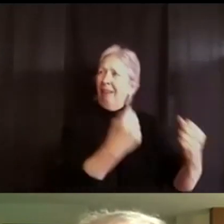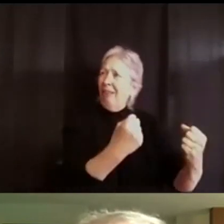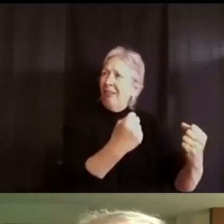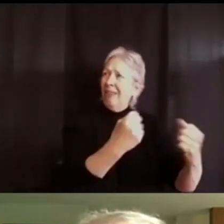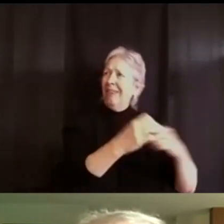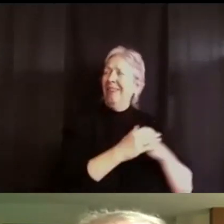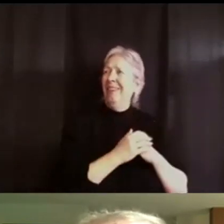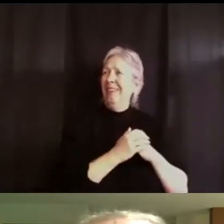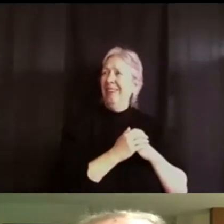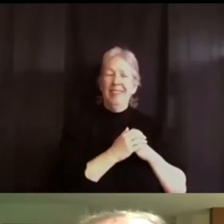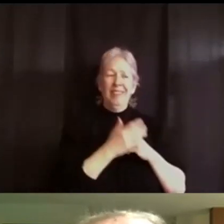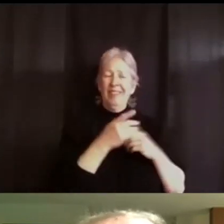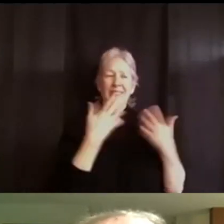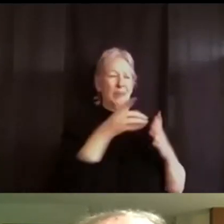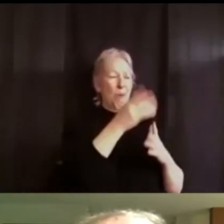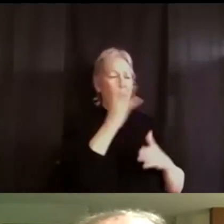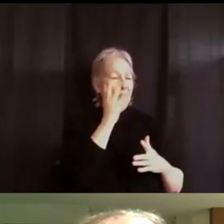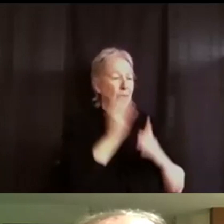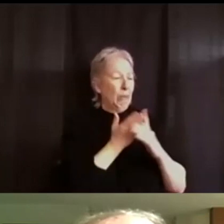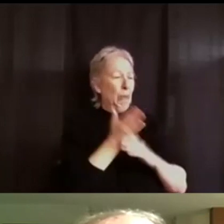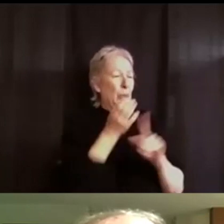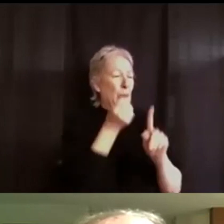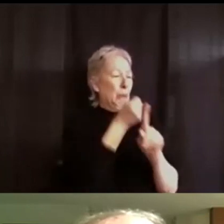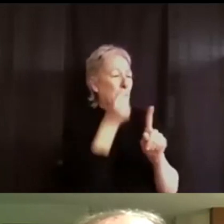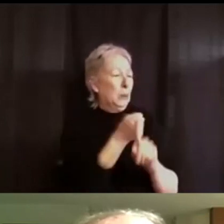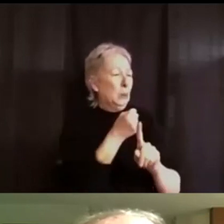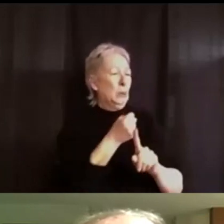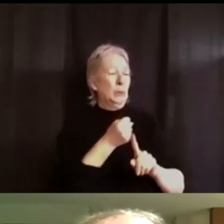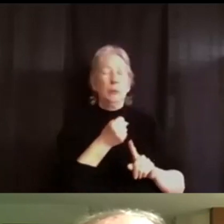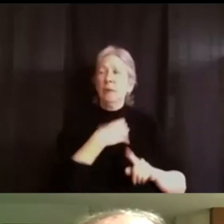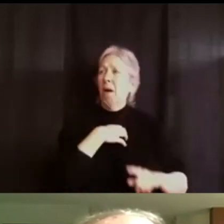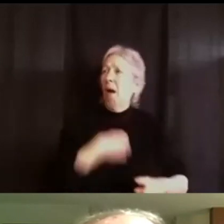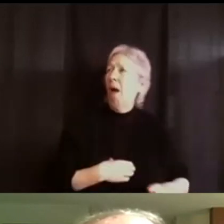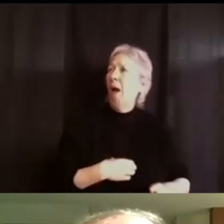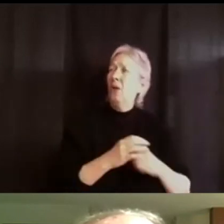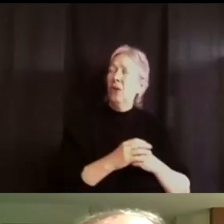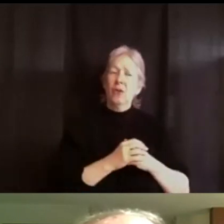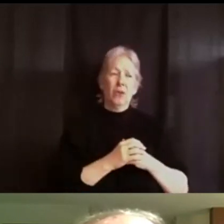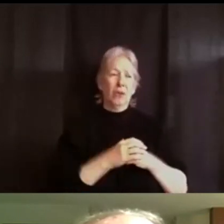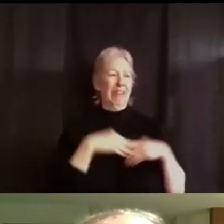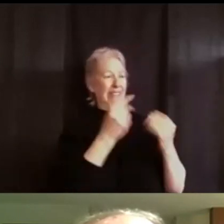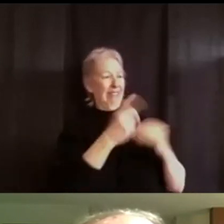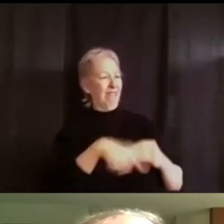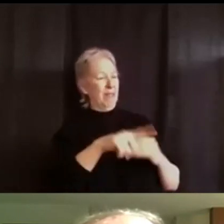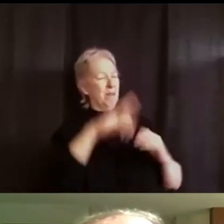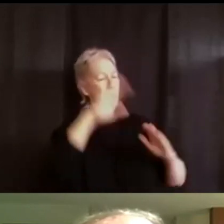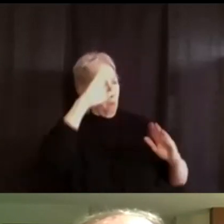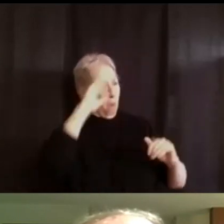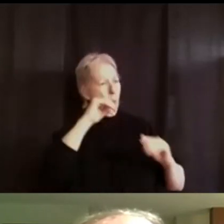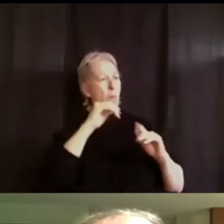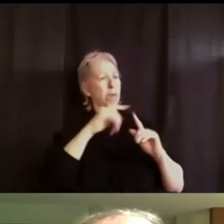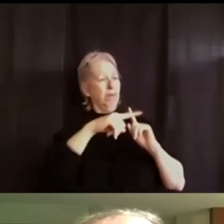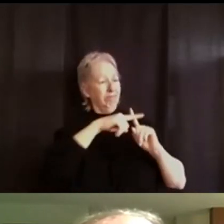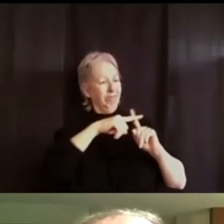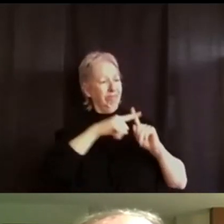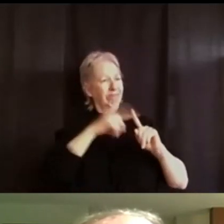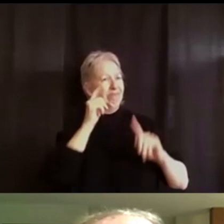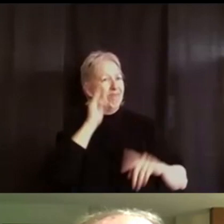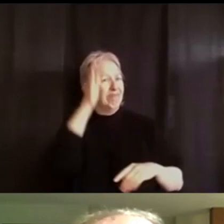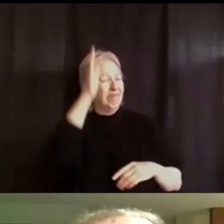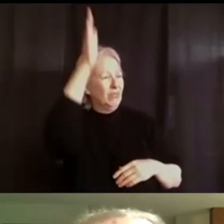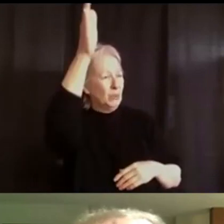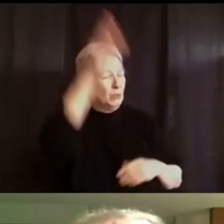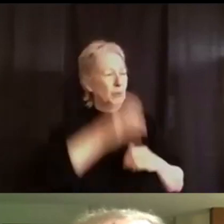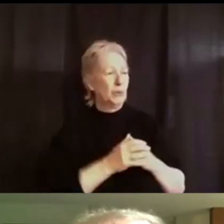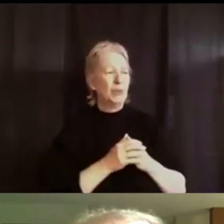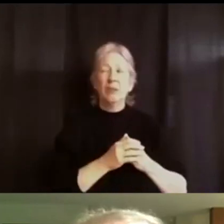and abuse. Nurture teenagers with a vision of life beyond this pandemic. Give them assurance as they are separated